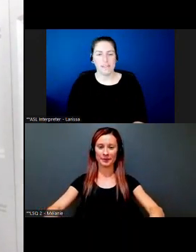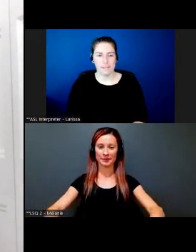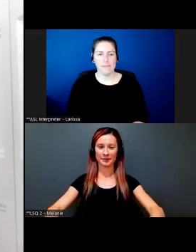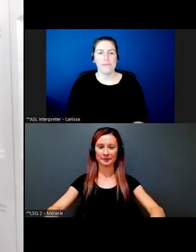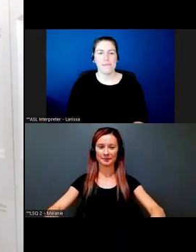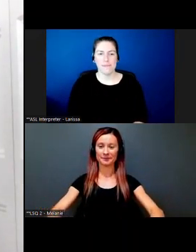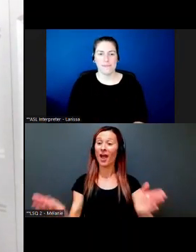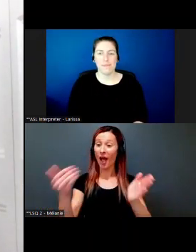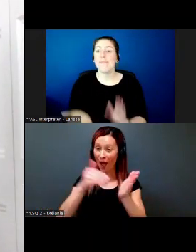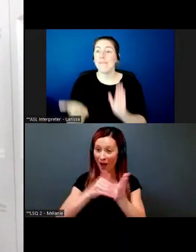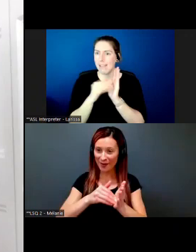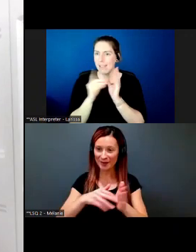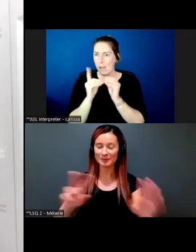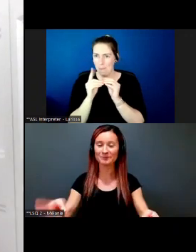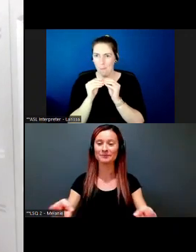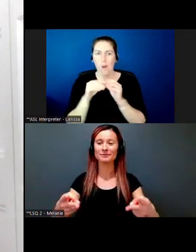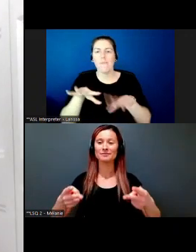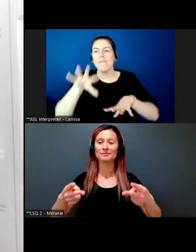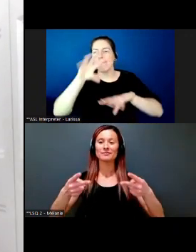One more time.